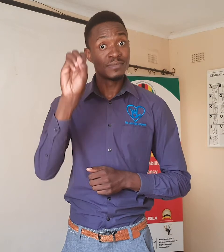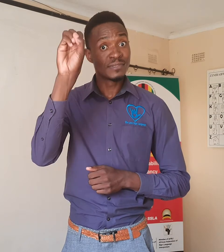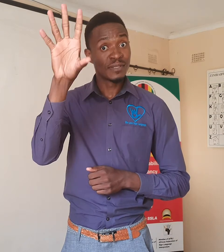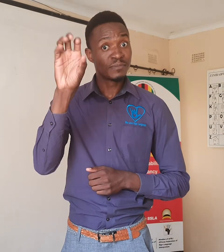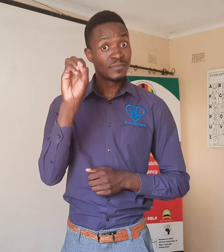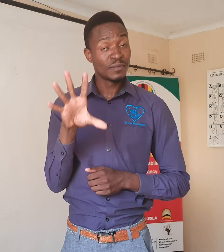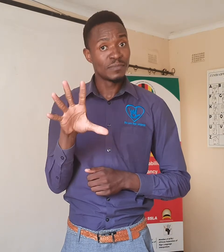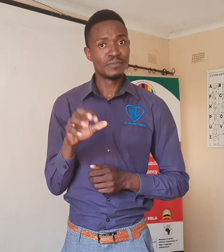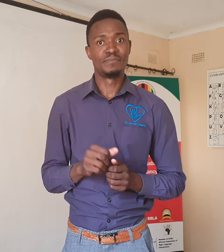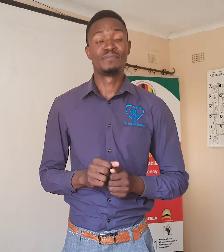September,